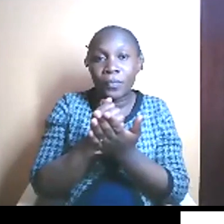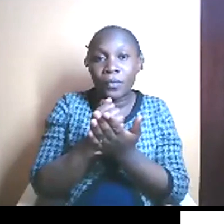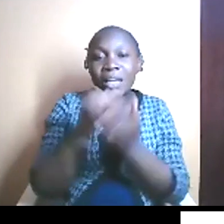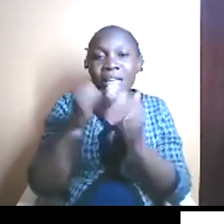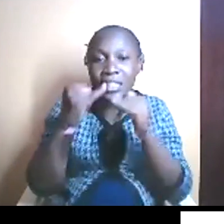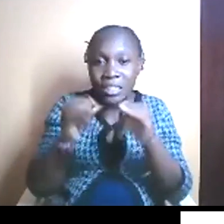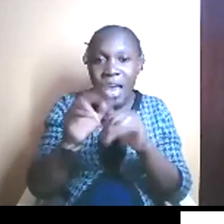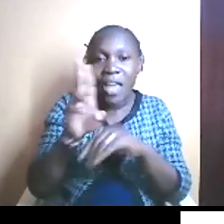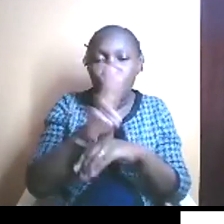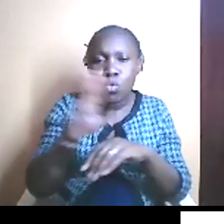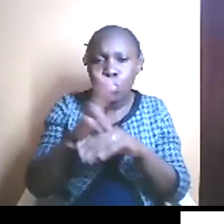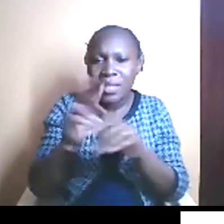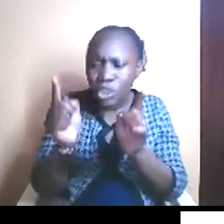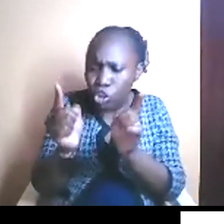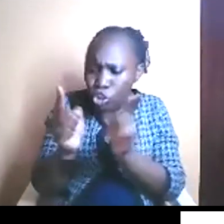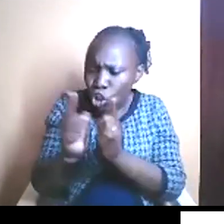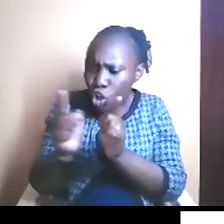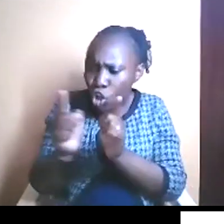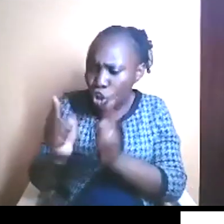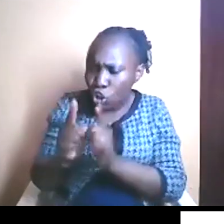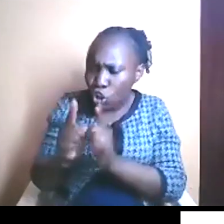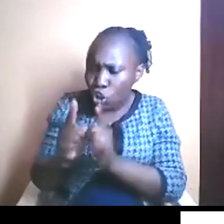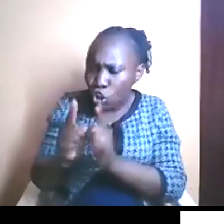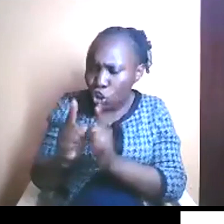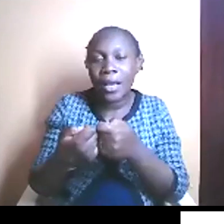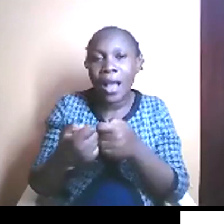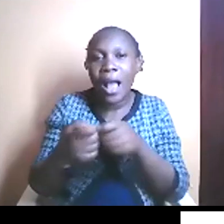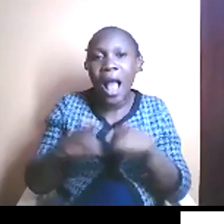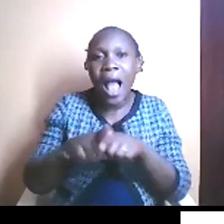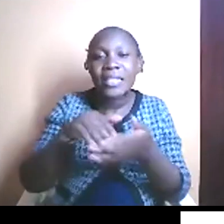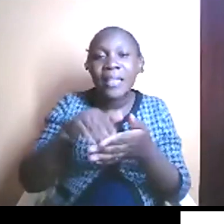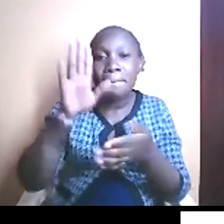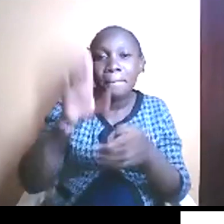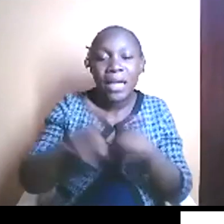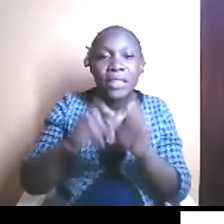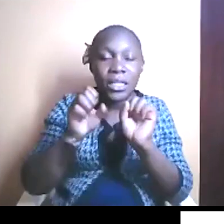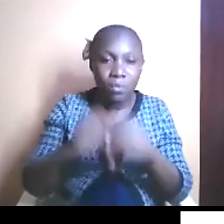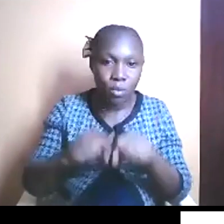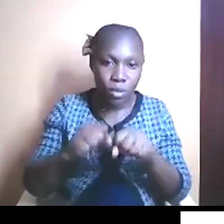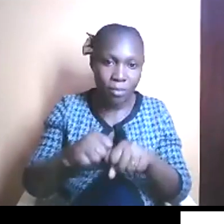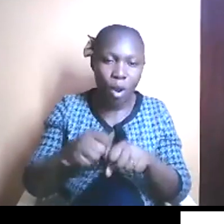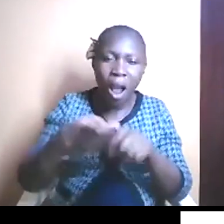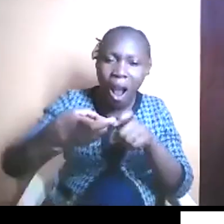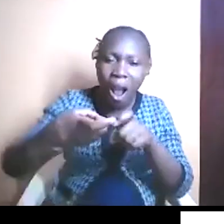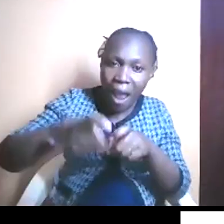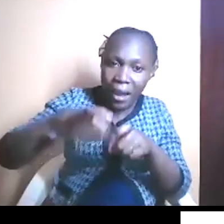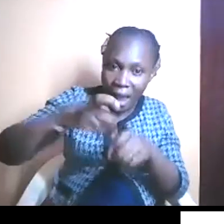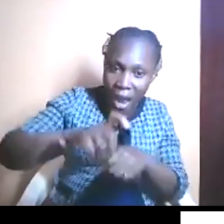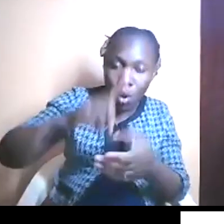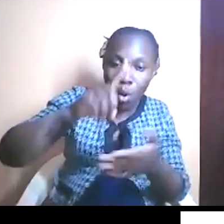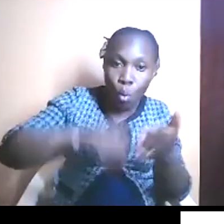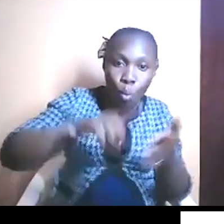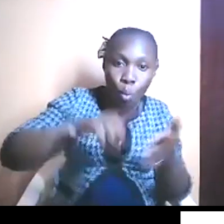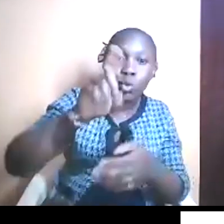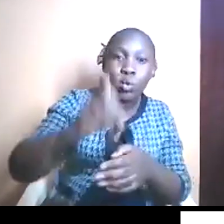use those short breaks as much as possible and increase your self-care. Do not decrease. Increase what you need to do. If